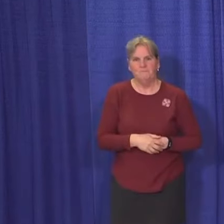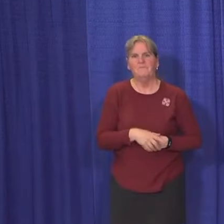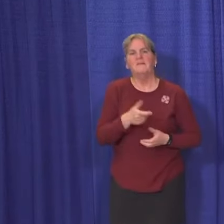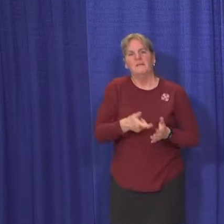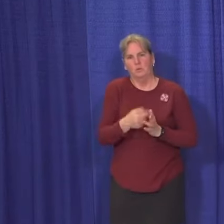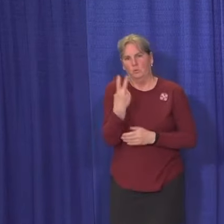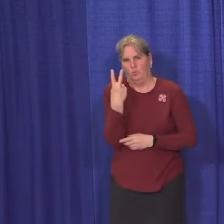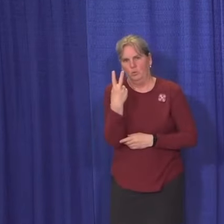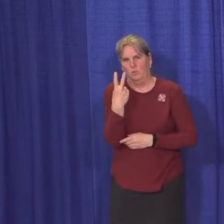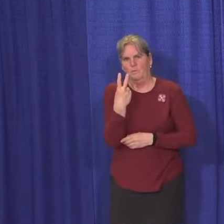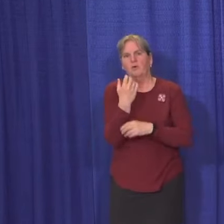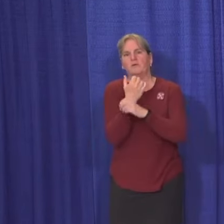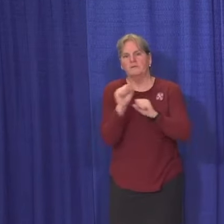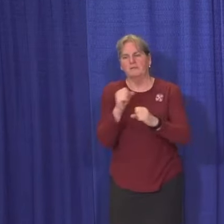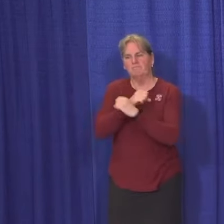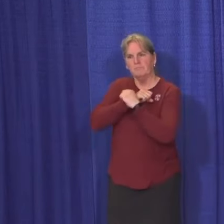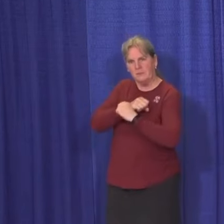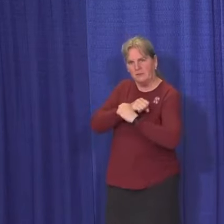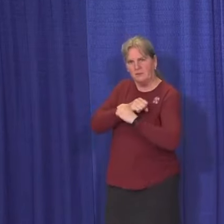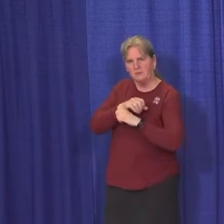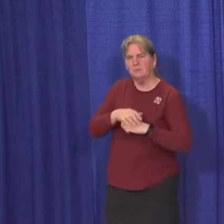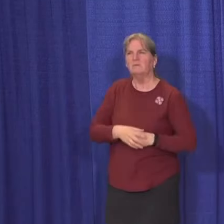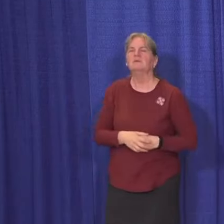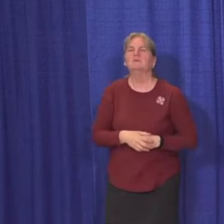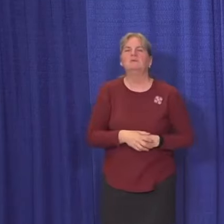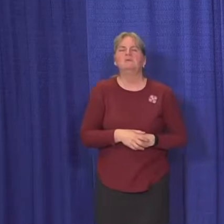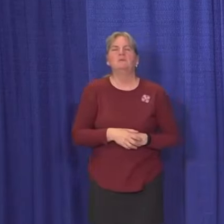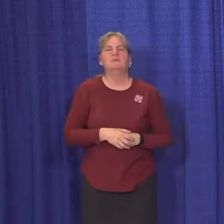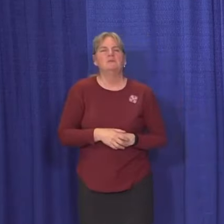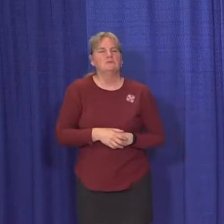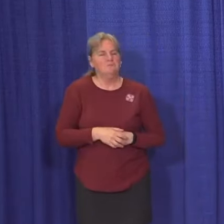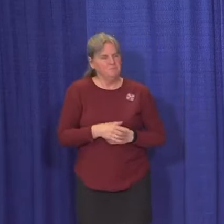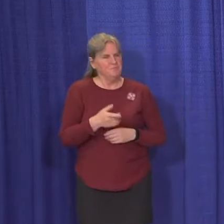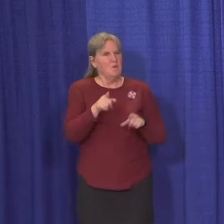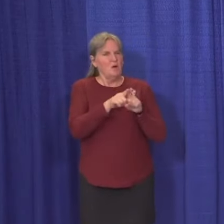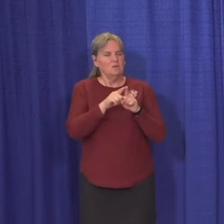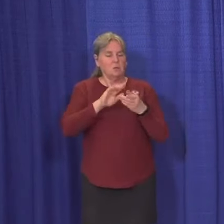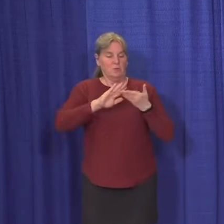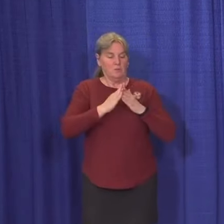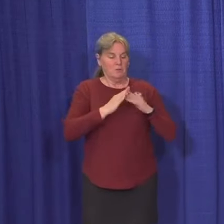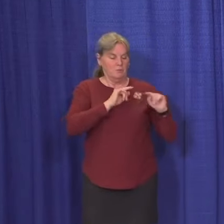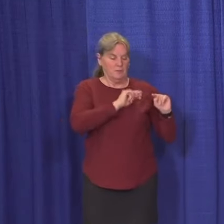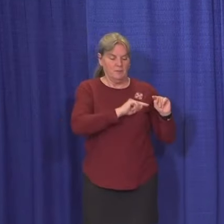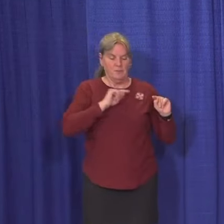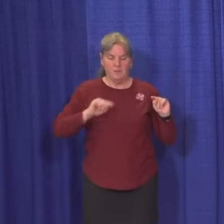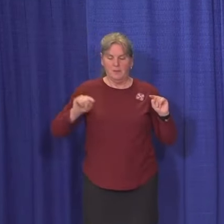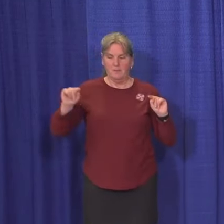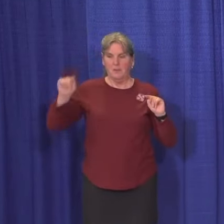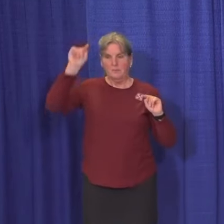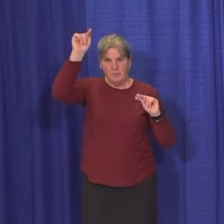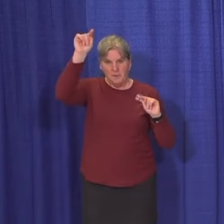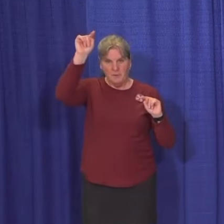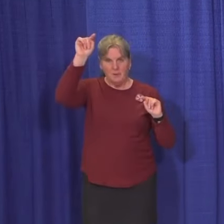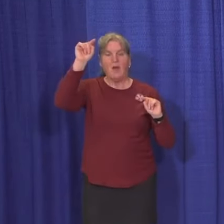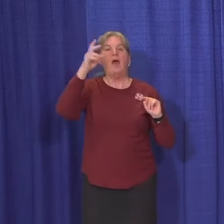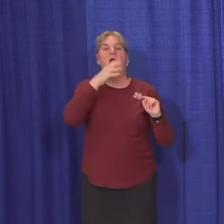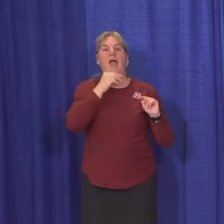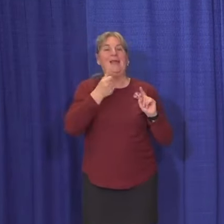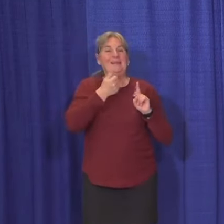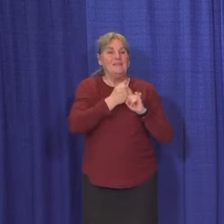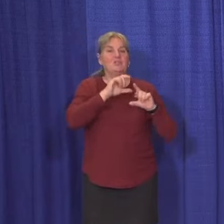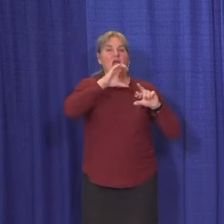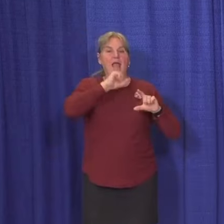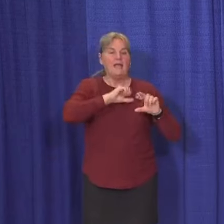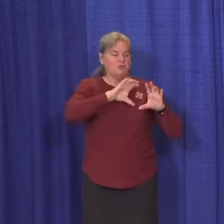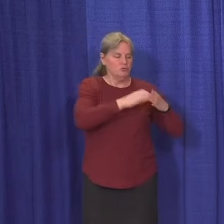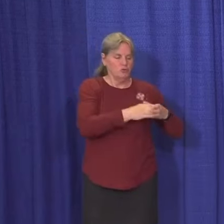We have differences by region and community, and having as high and even an uptake across all age groups and all communities as